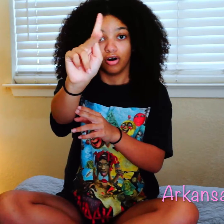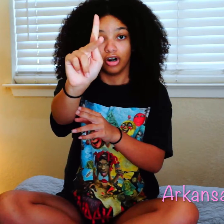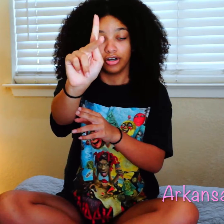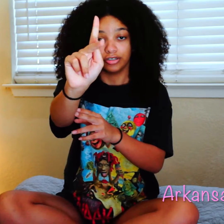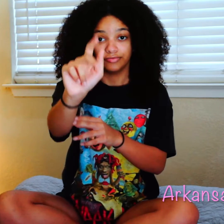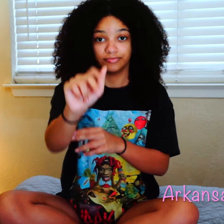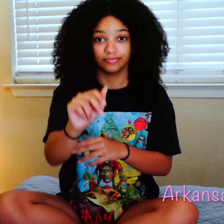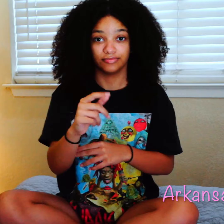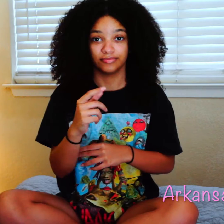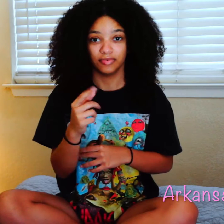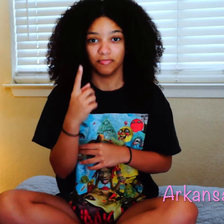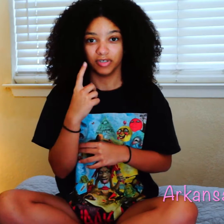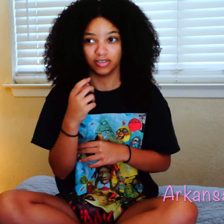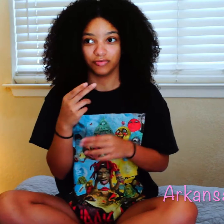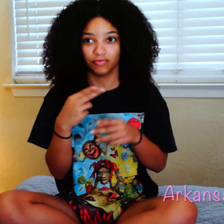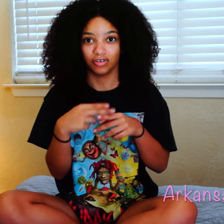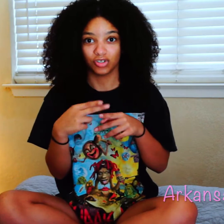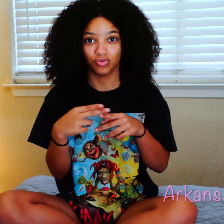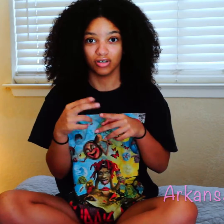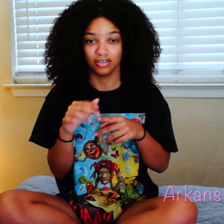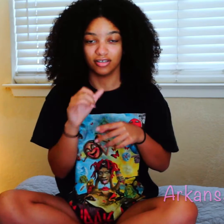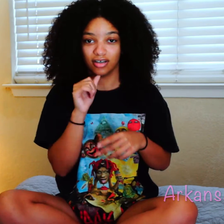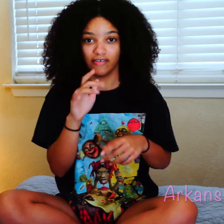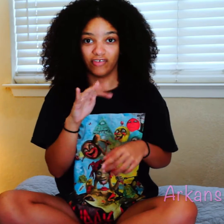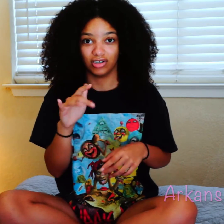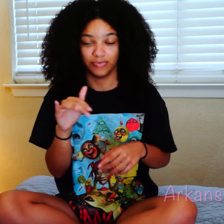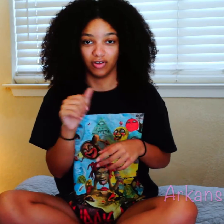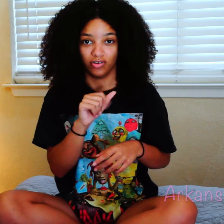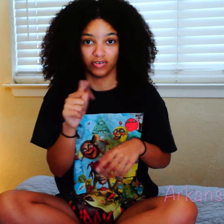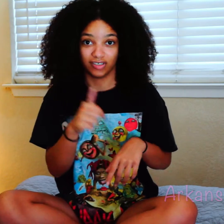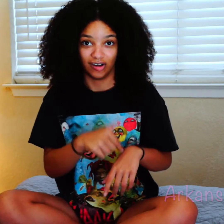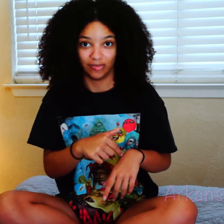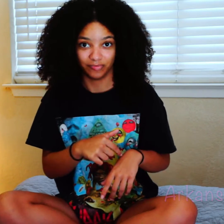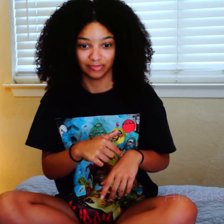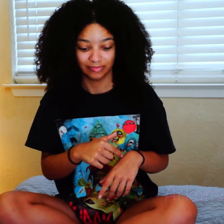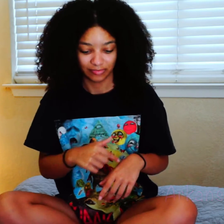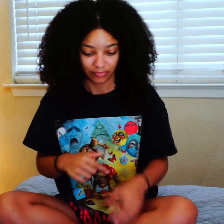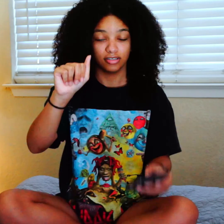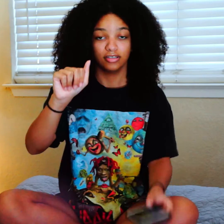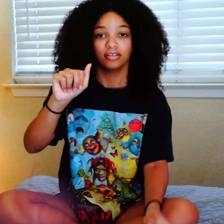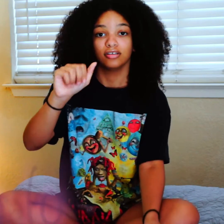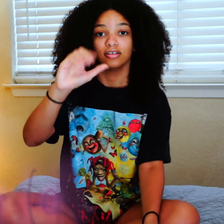Arc. Because we want to shorten it, not finger spell it all the time.